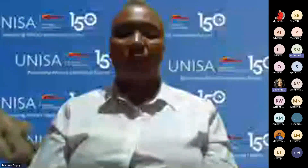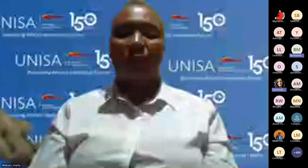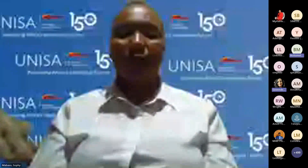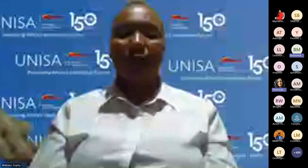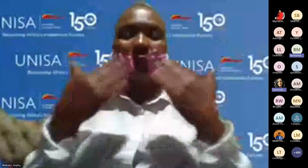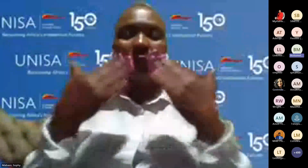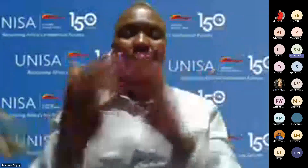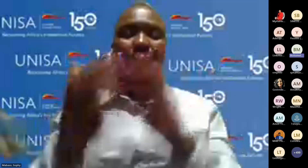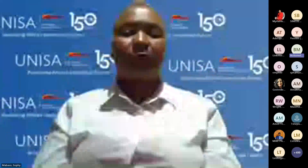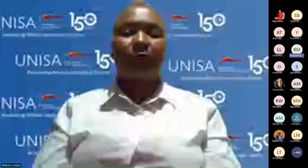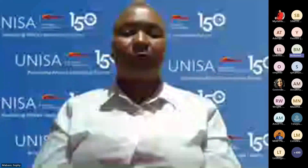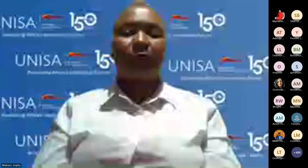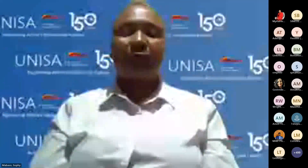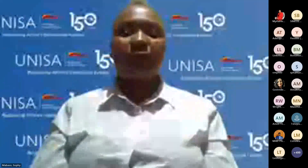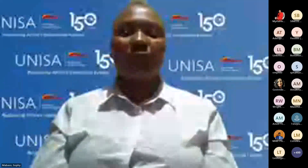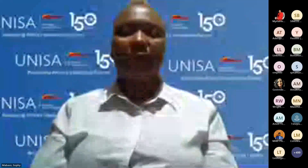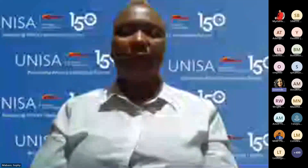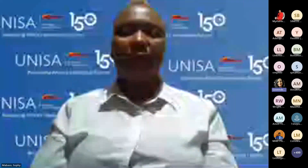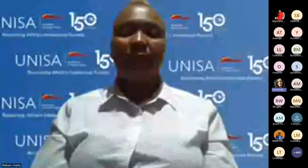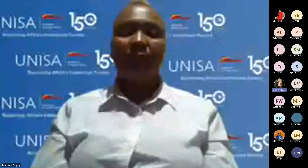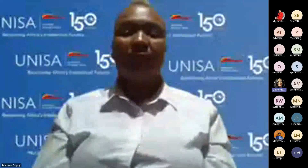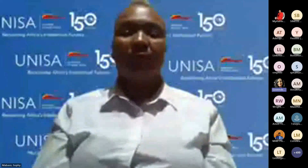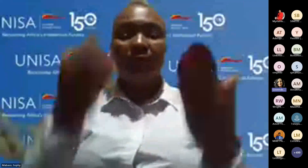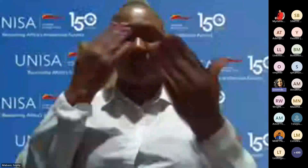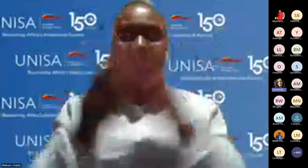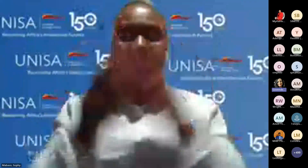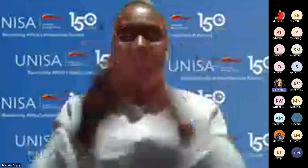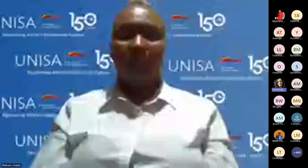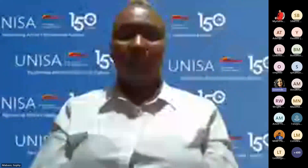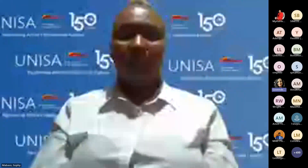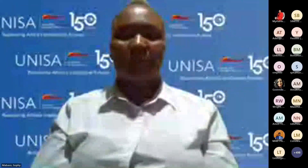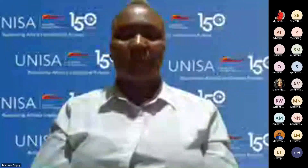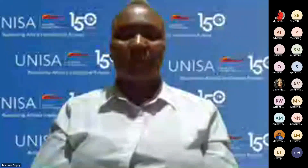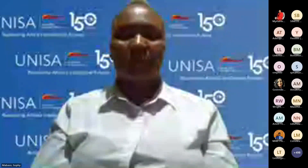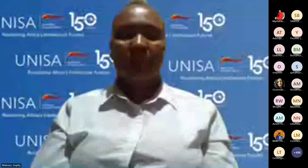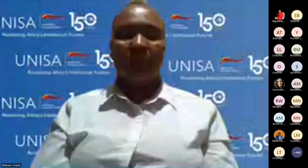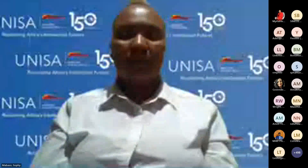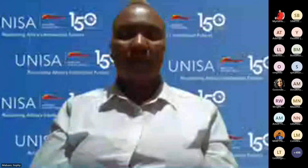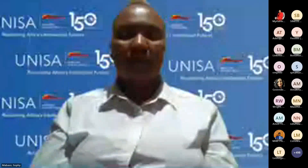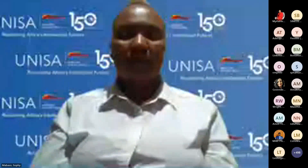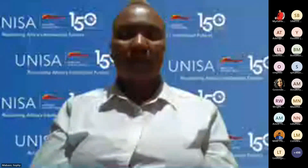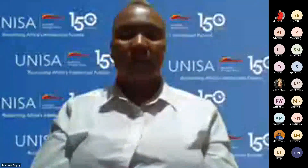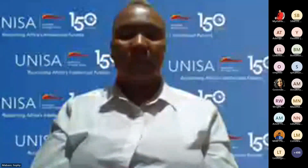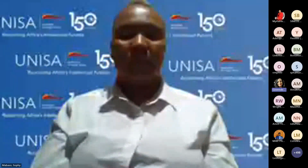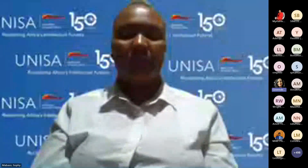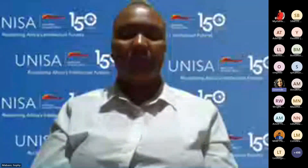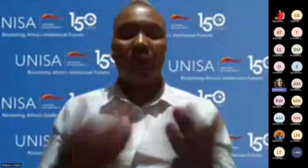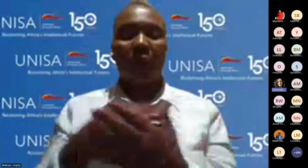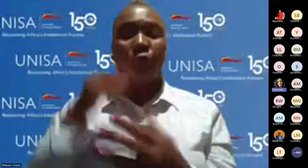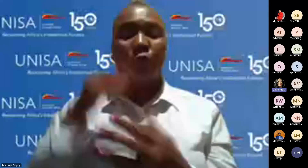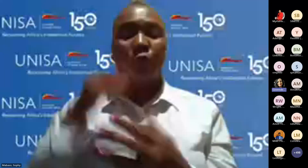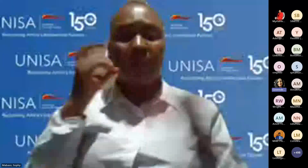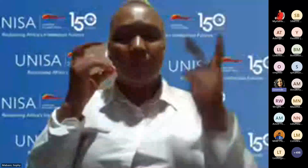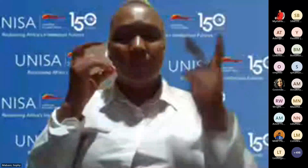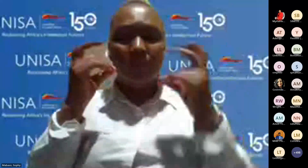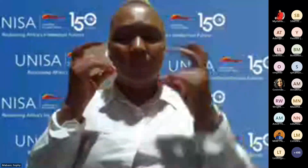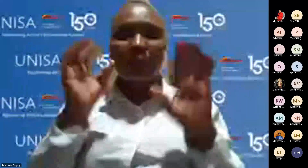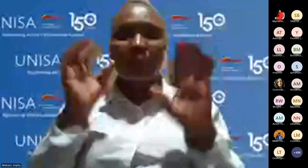much. All right. Thank you. Hello. Hello. Yes, please go ahead. Am I audible? Yes, you